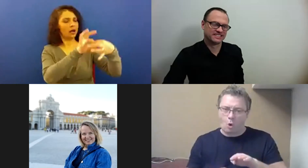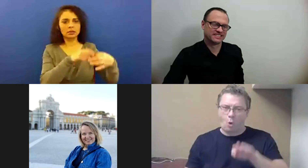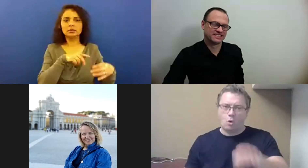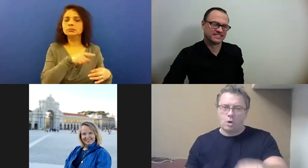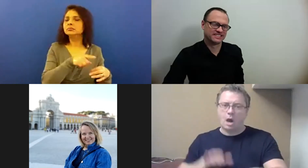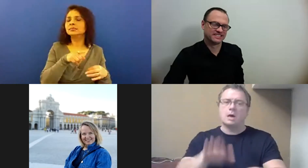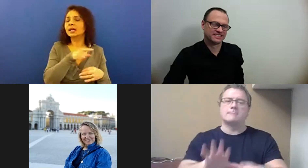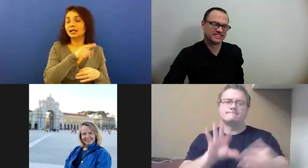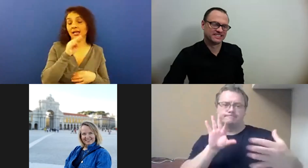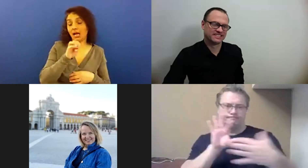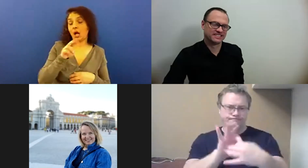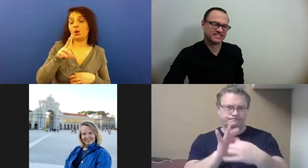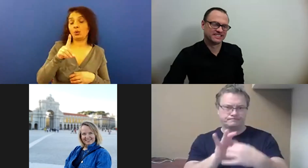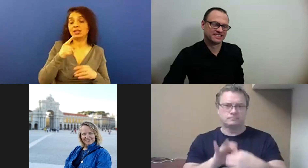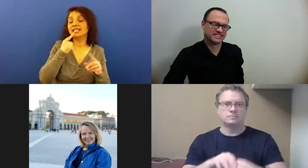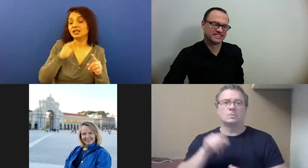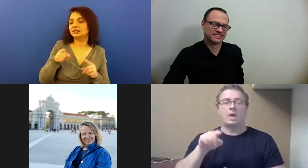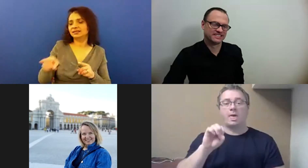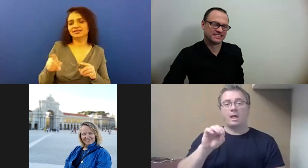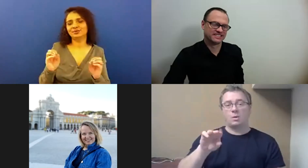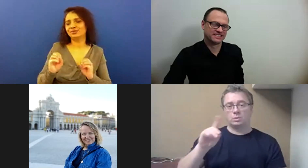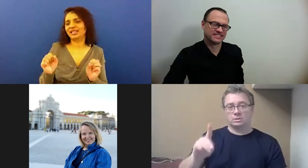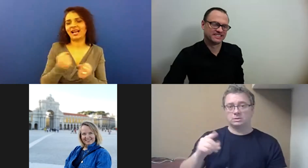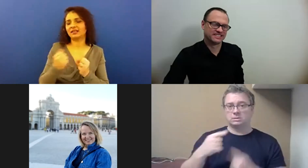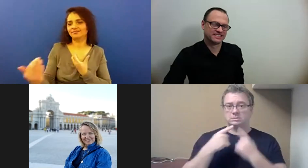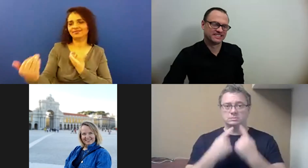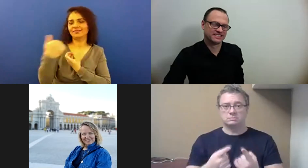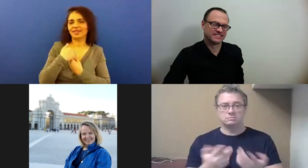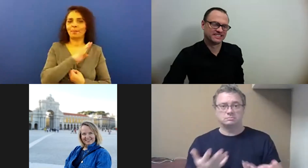So that was my next step. The EUD